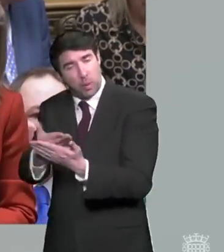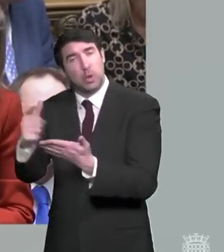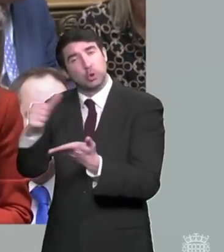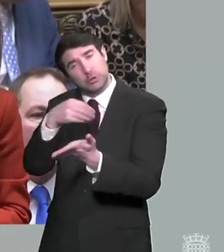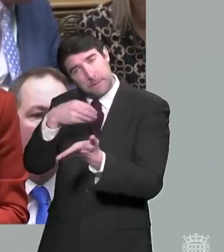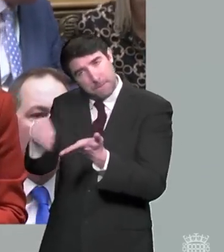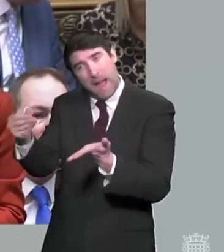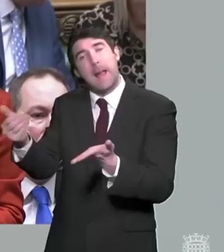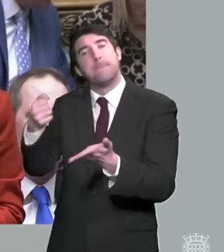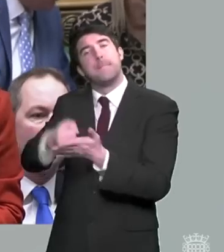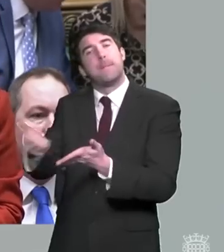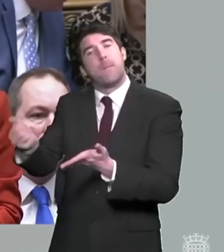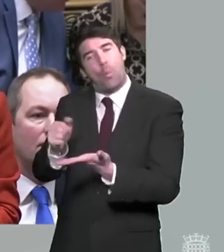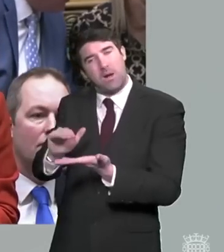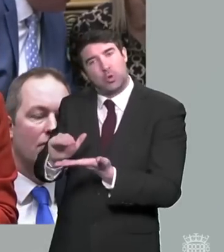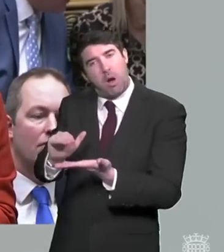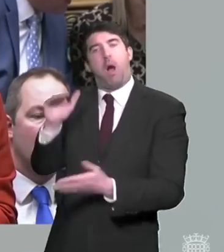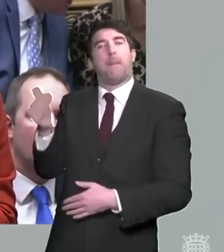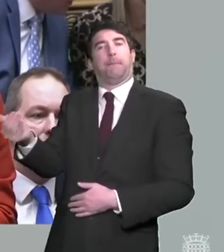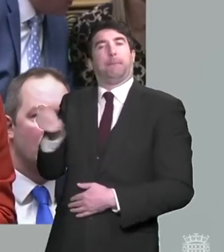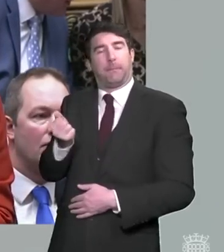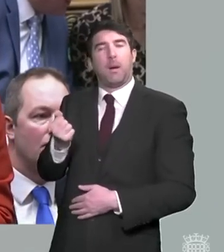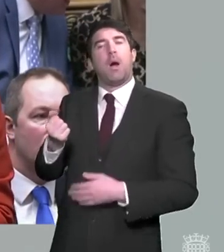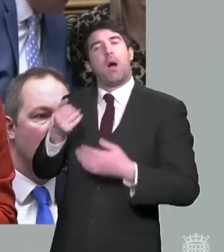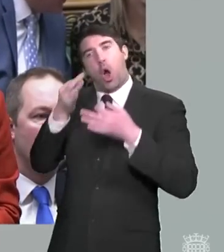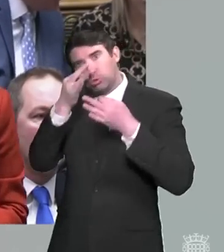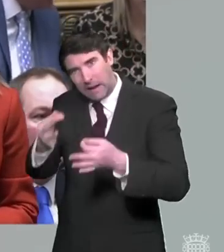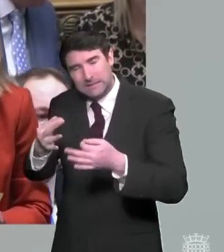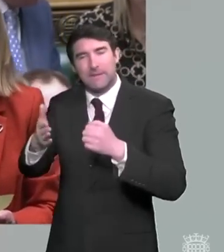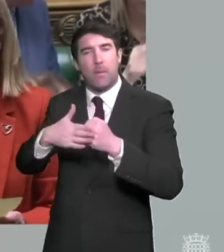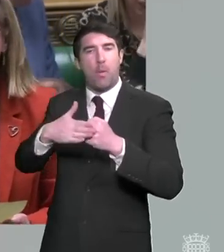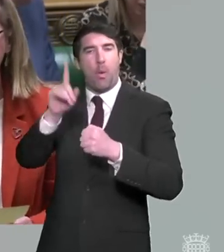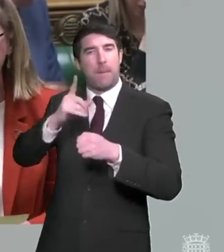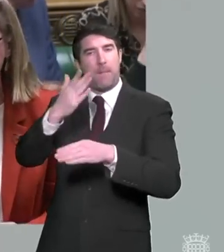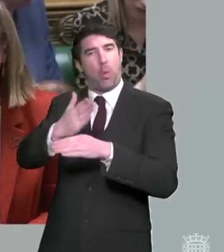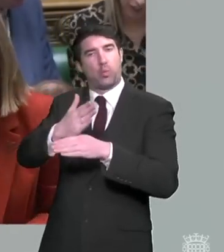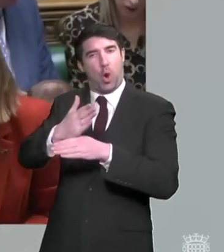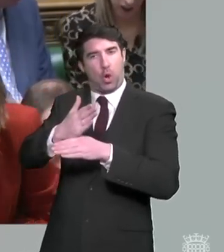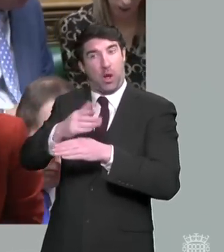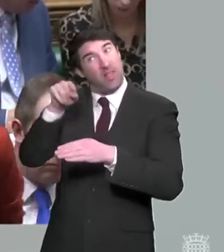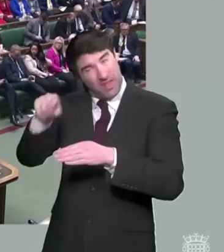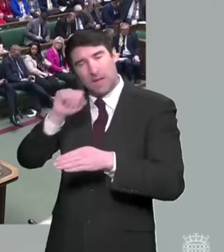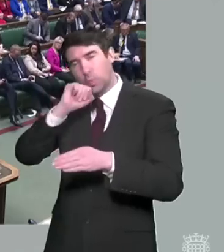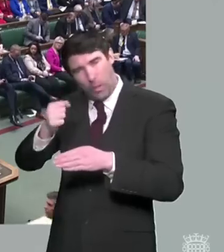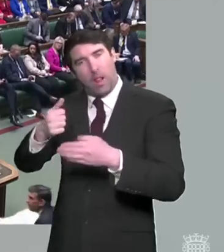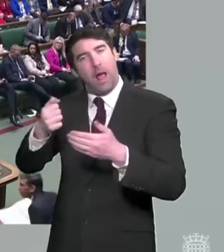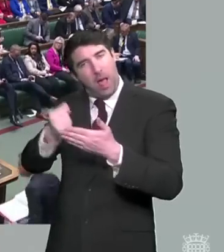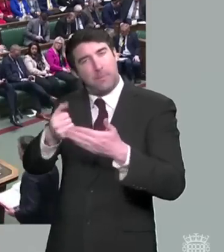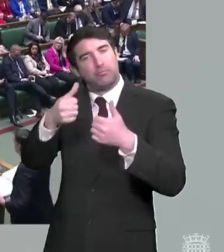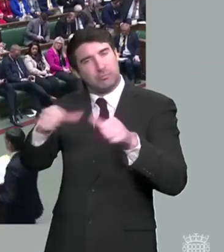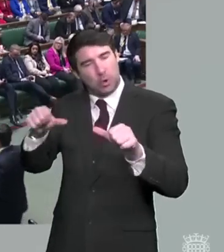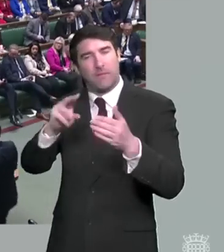to social care workers to tackle the social care shortages that underpin the NHS crisis? Prime